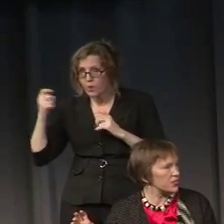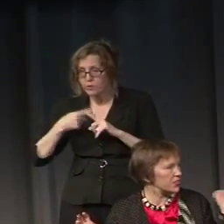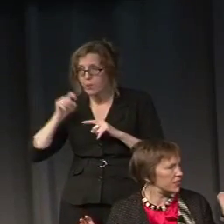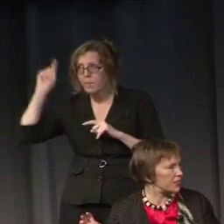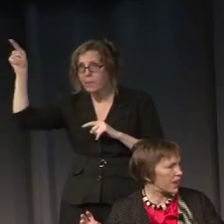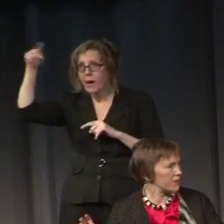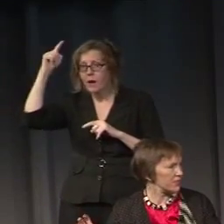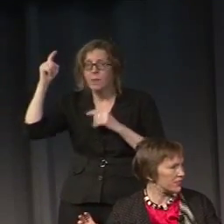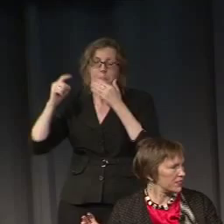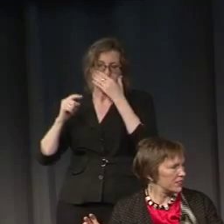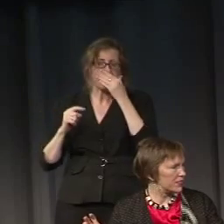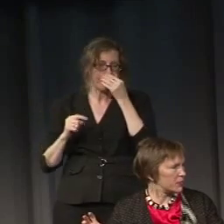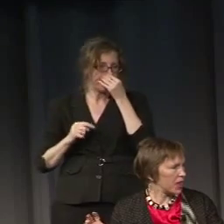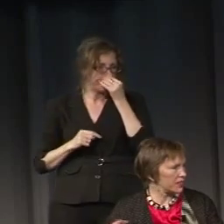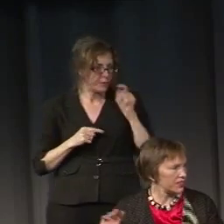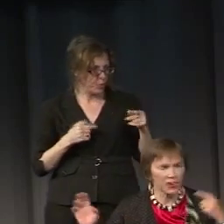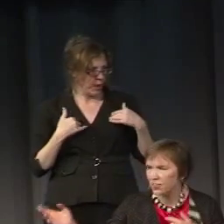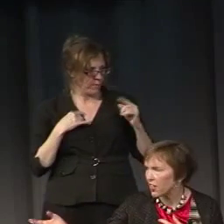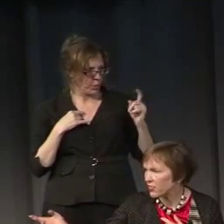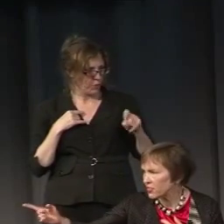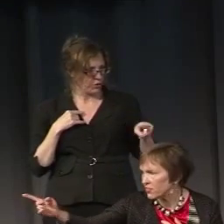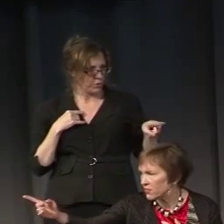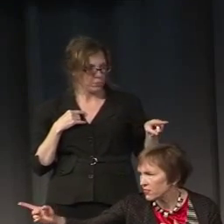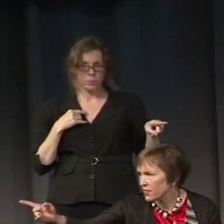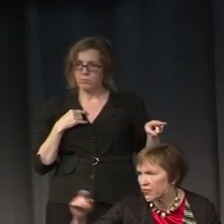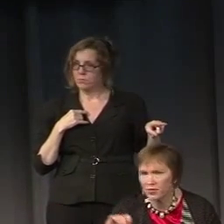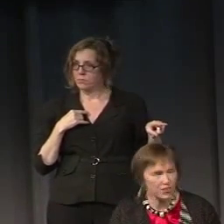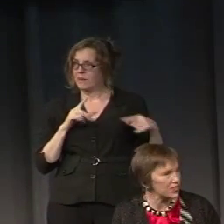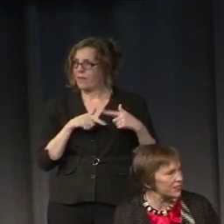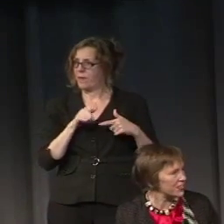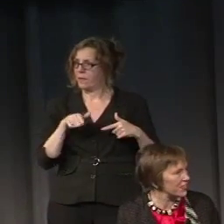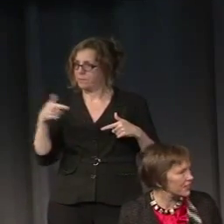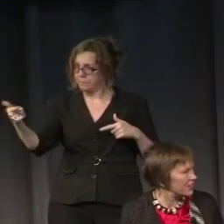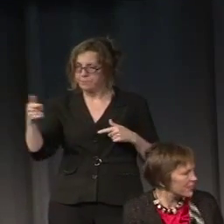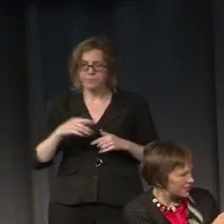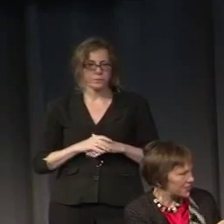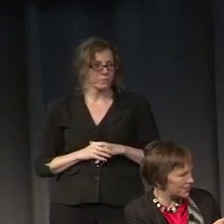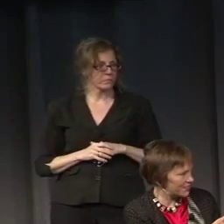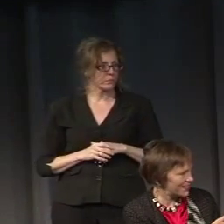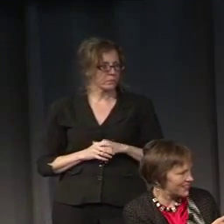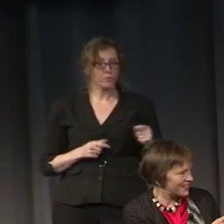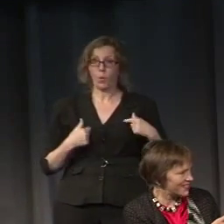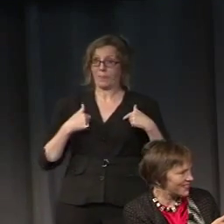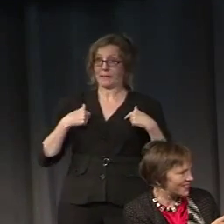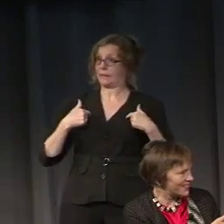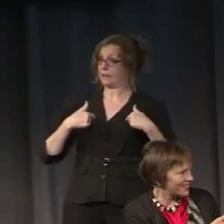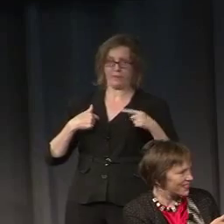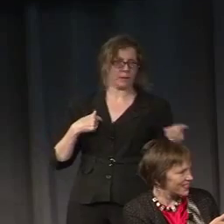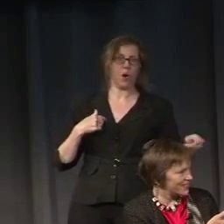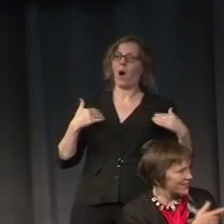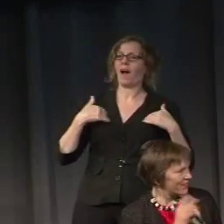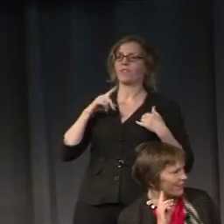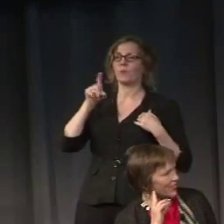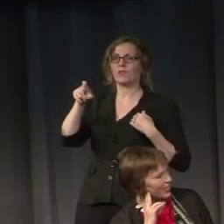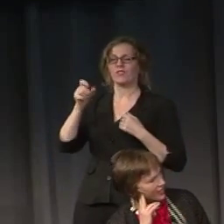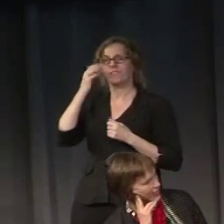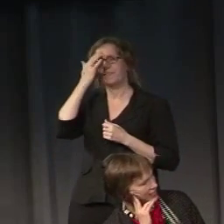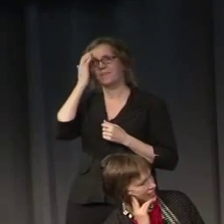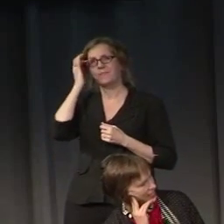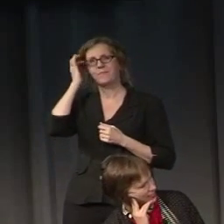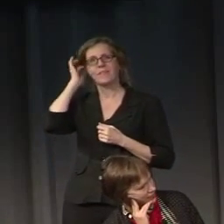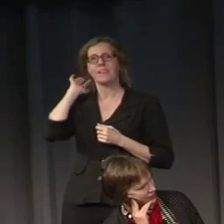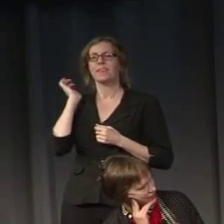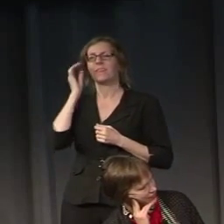one question that you have for the panel, and then I'll go to David's question over here. I have a question. I think what's